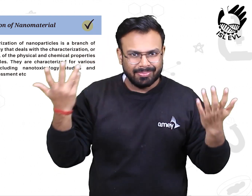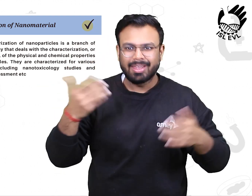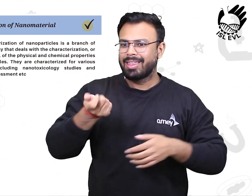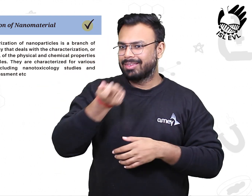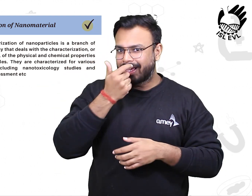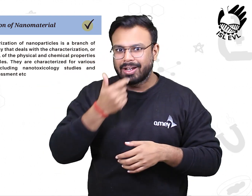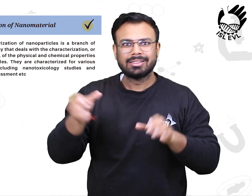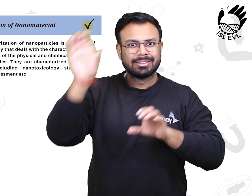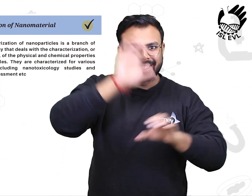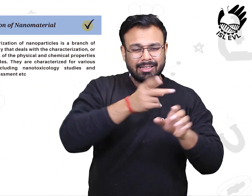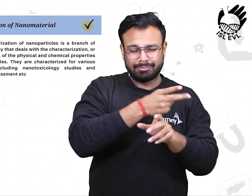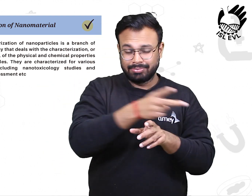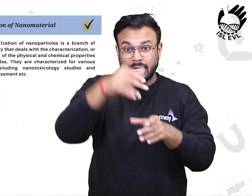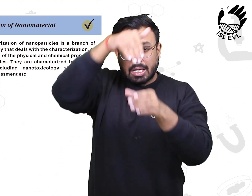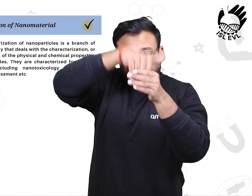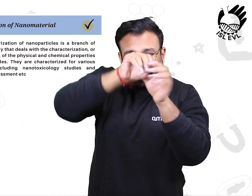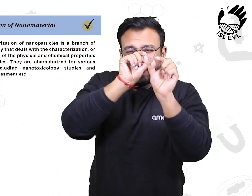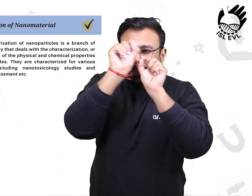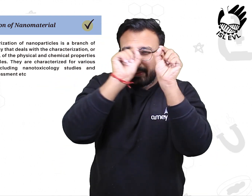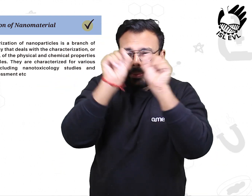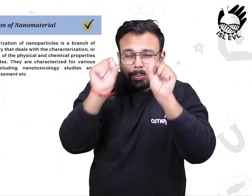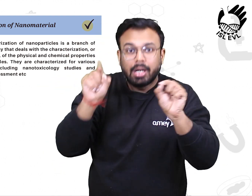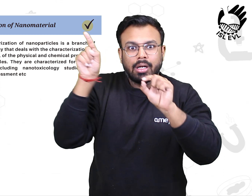and chemical properties of nanoparticles.